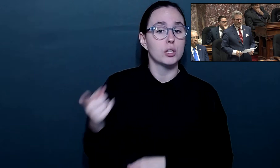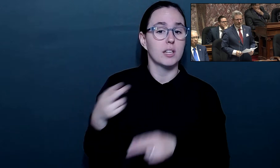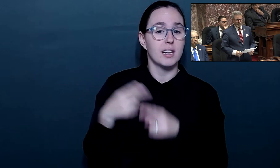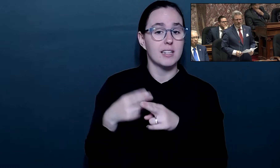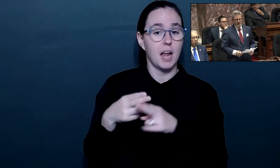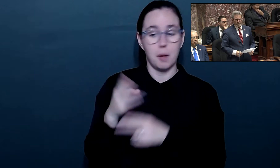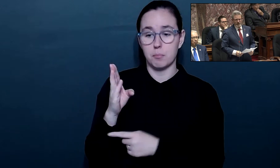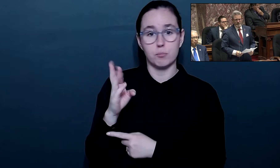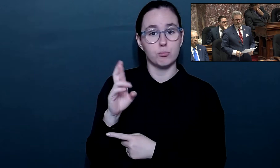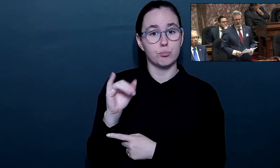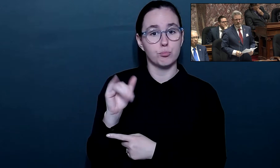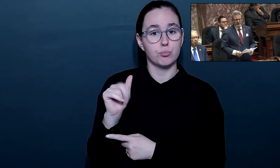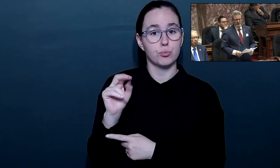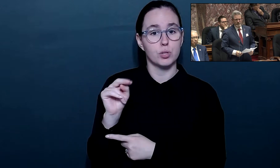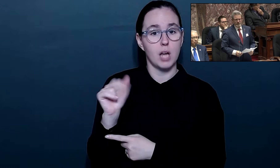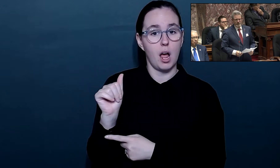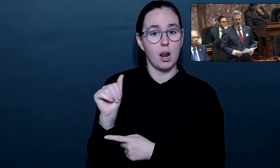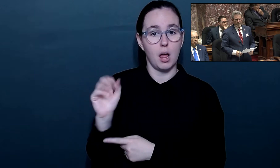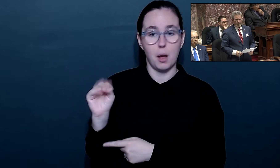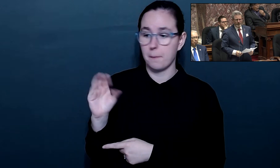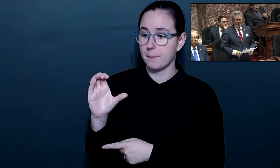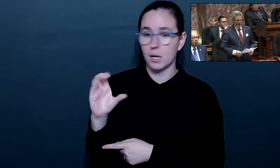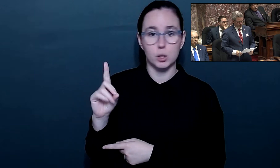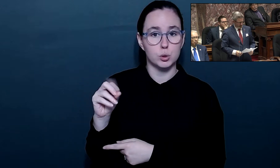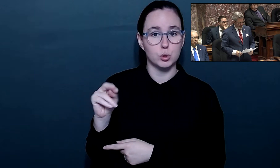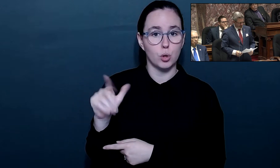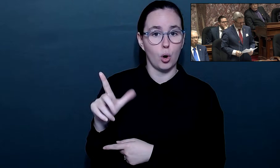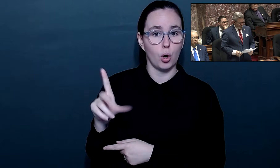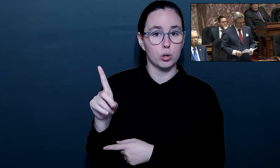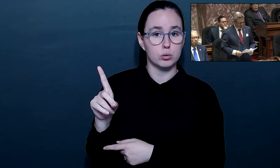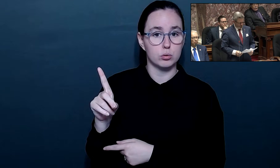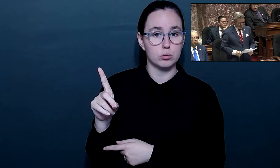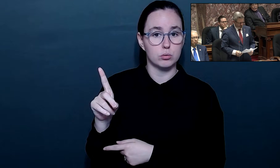just 13, a life ahead of her.